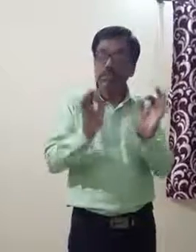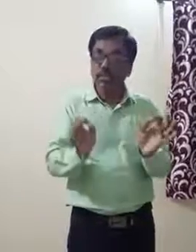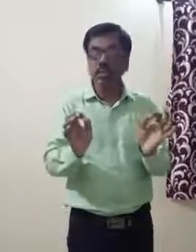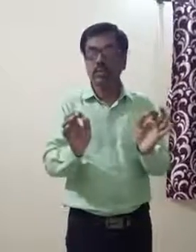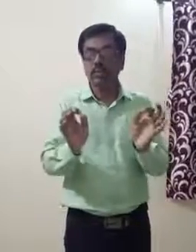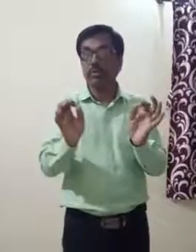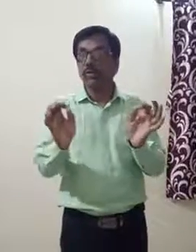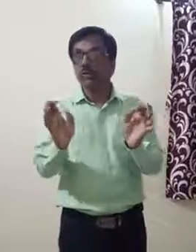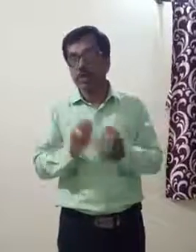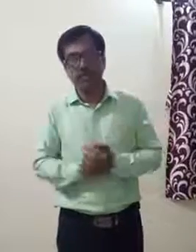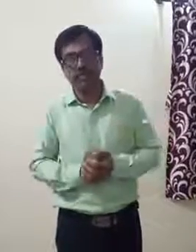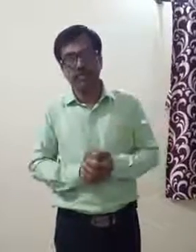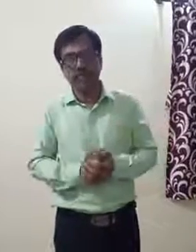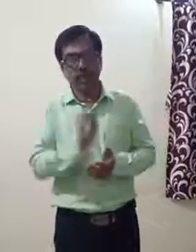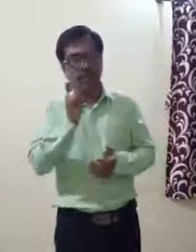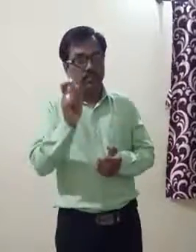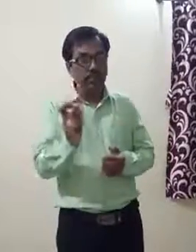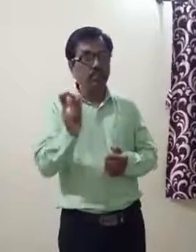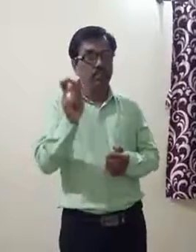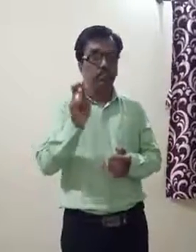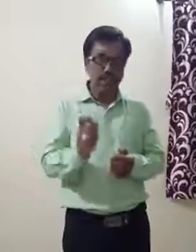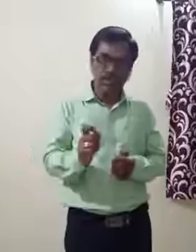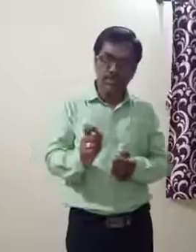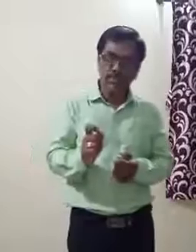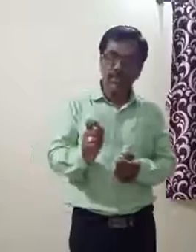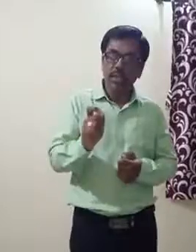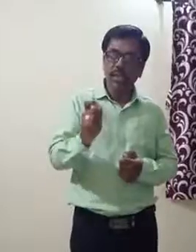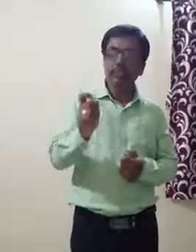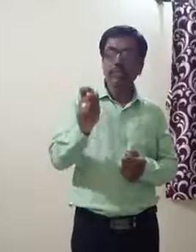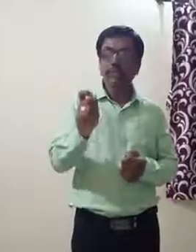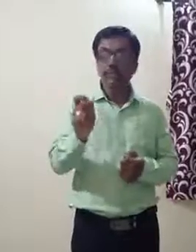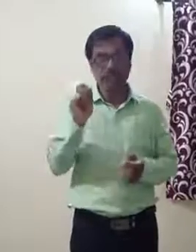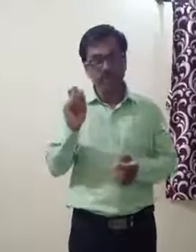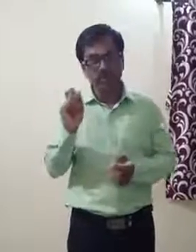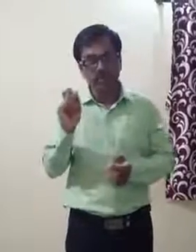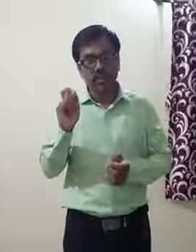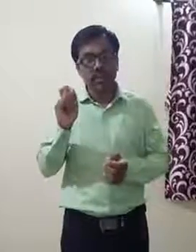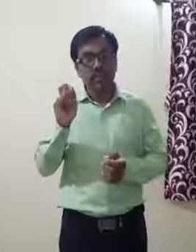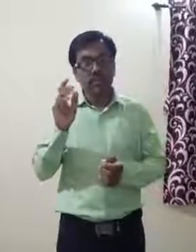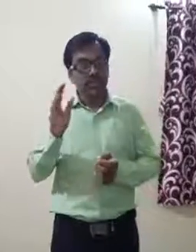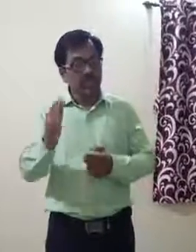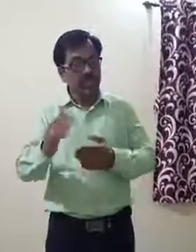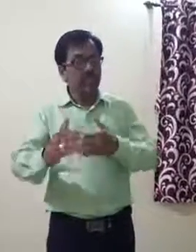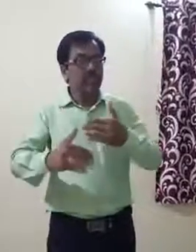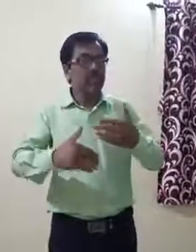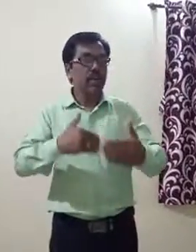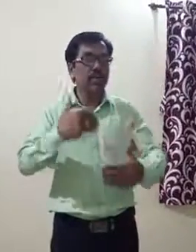harbinger of liberty. Here harbinger means messenger, liberty means freedom. Means when Napoleon started his